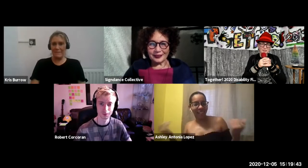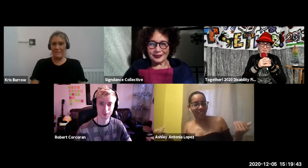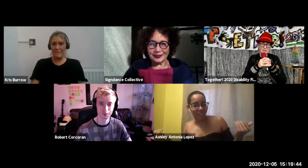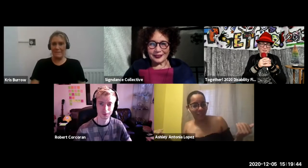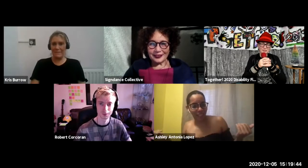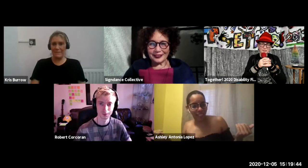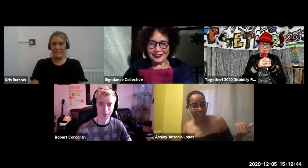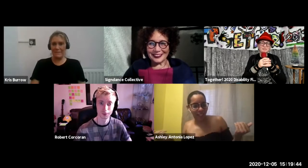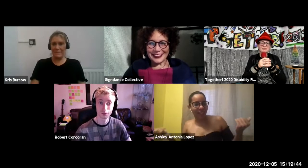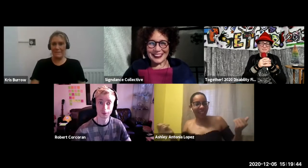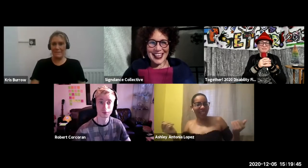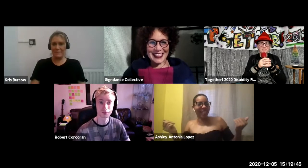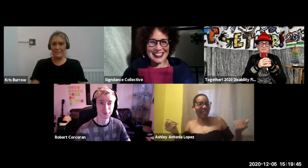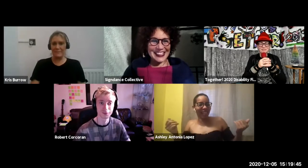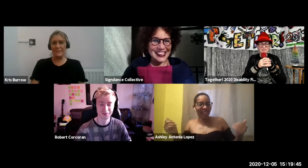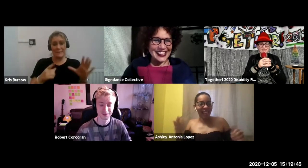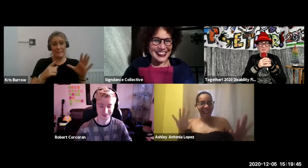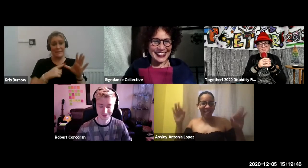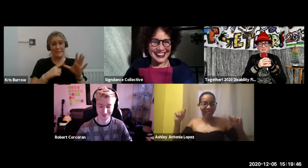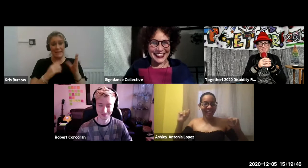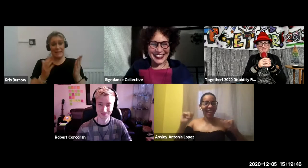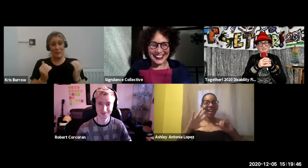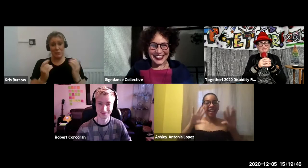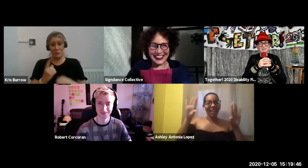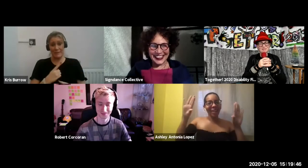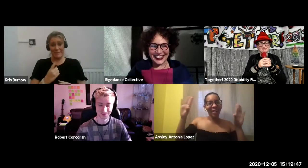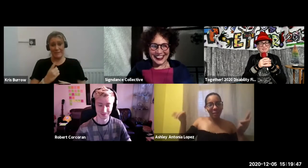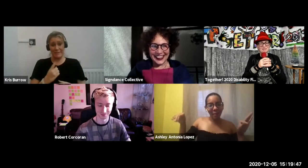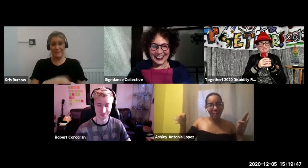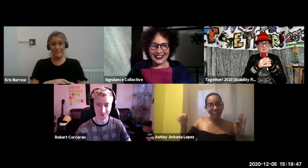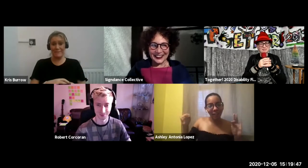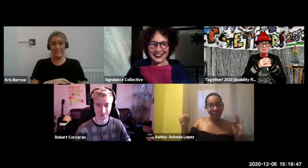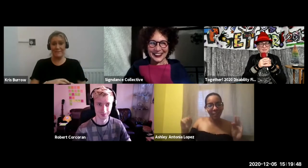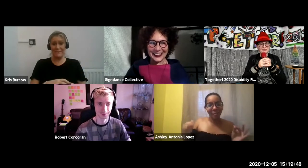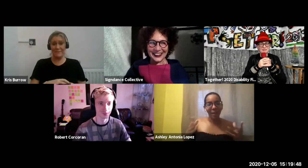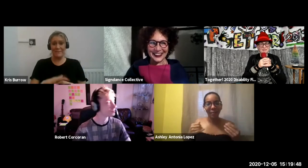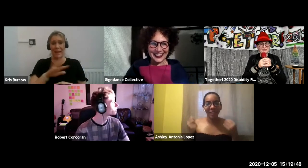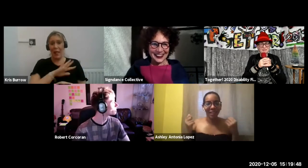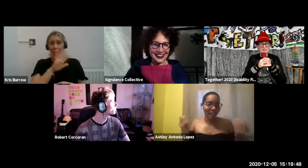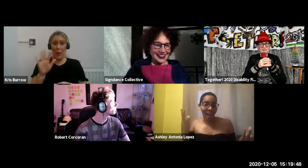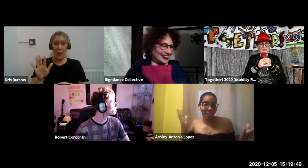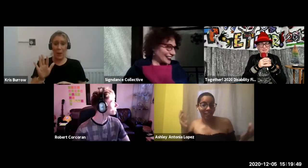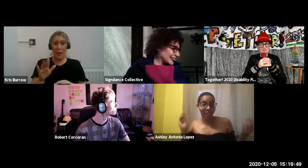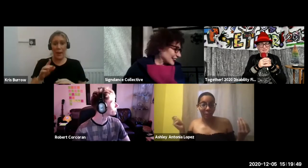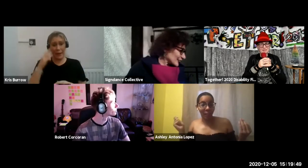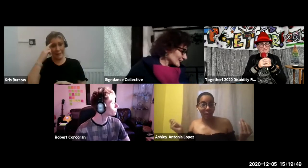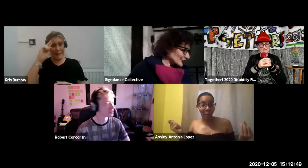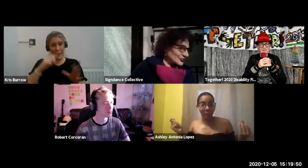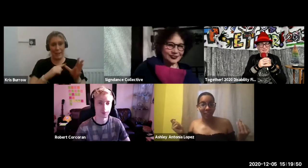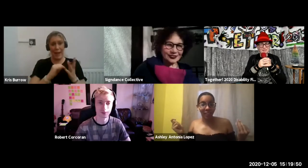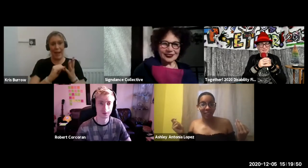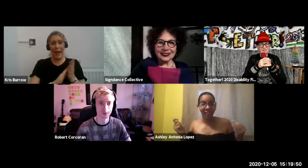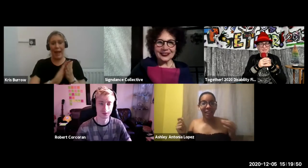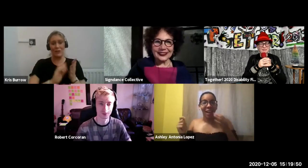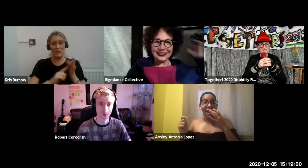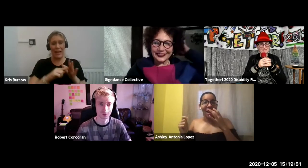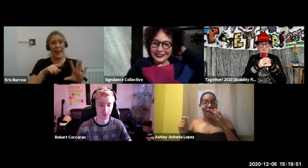Should I introduce myself? Yes. Okay. Hello, everybody. My name is Ashley Antonia